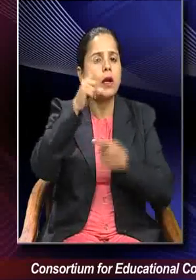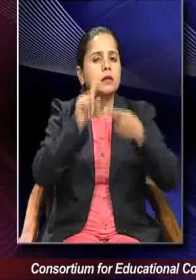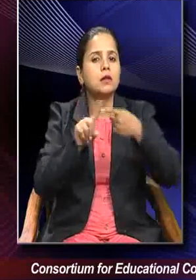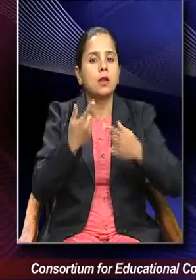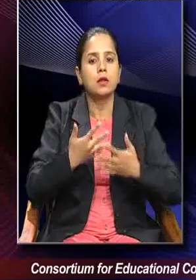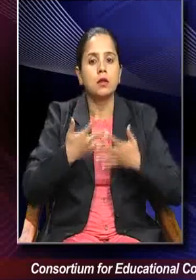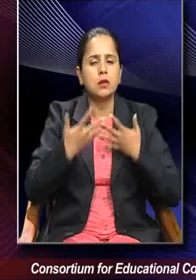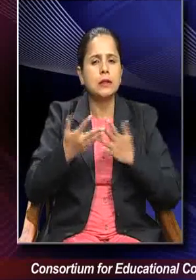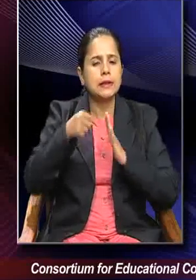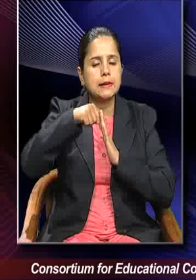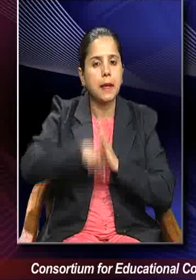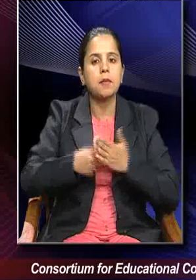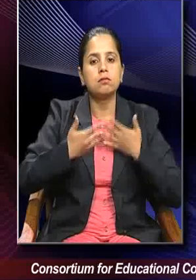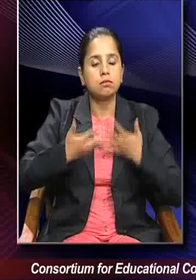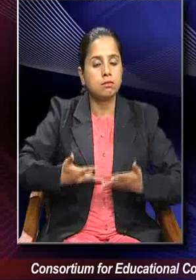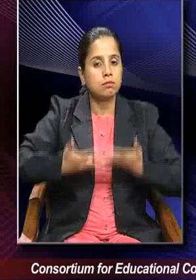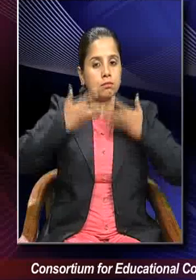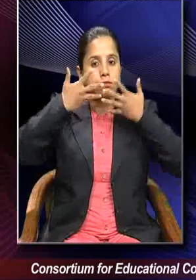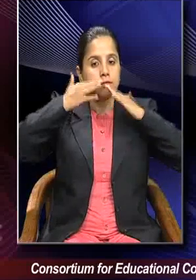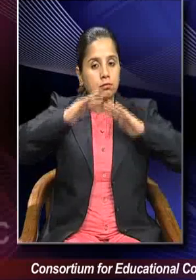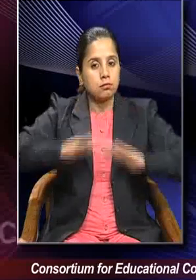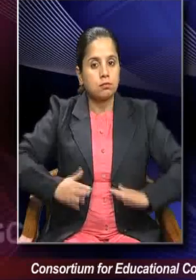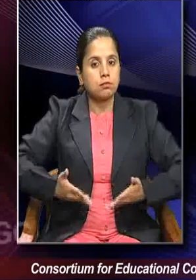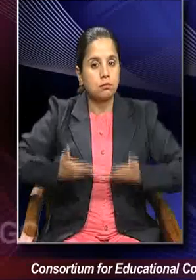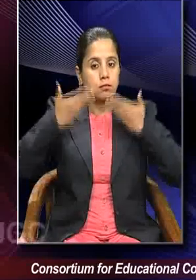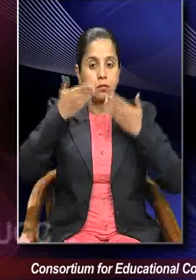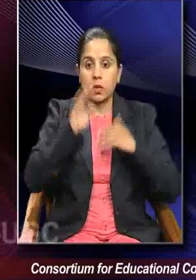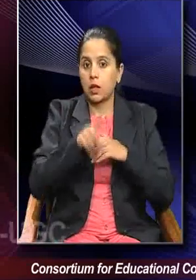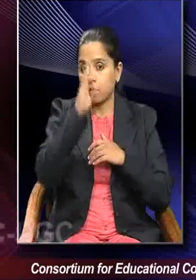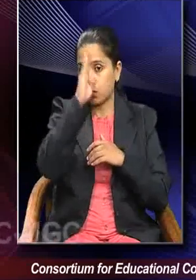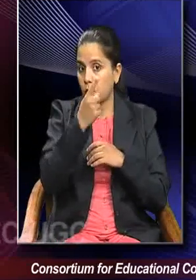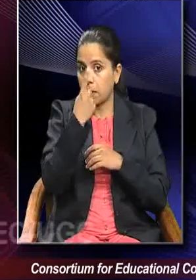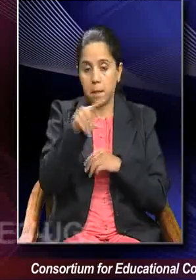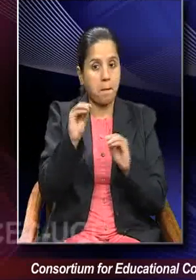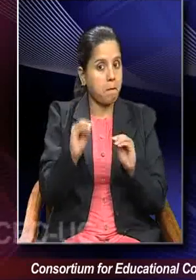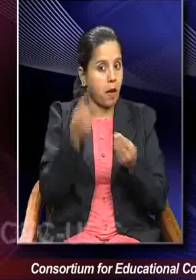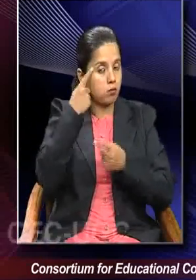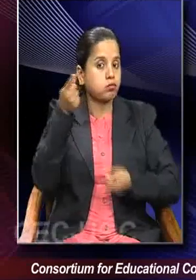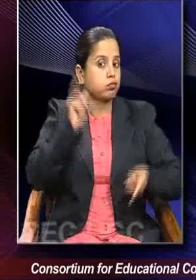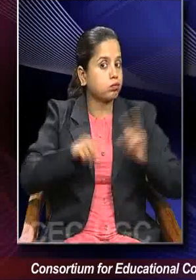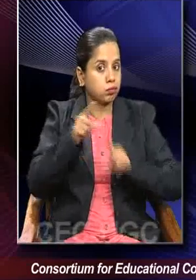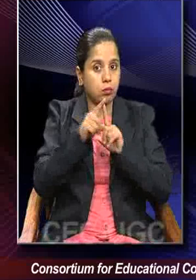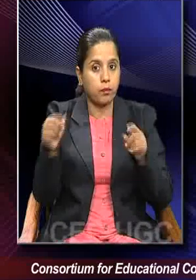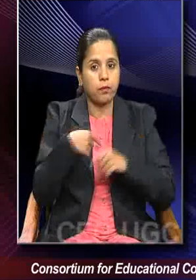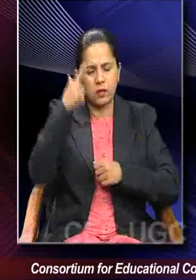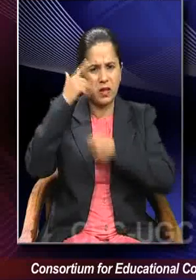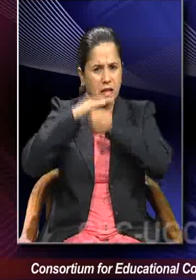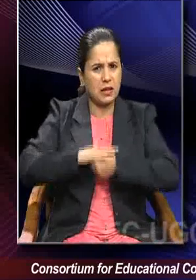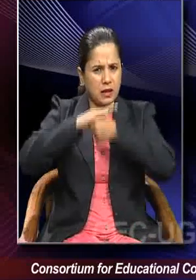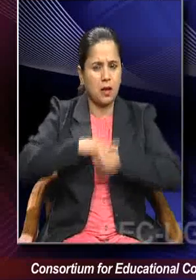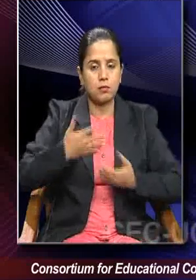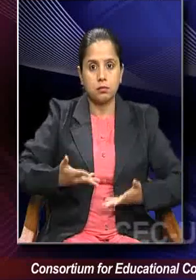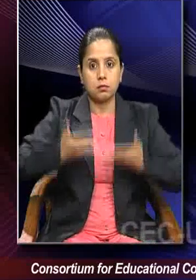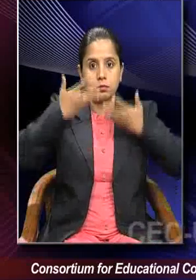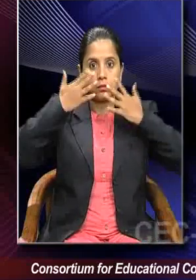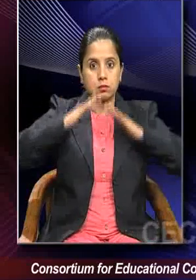Deep breathing is a straightforward yet effective stress management strategy. Stress makes us breathe